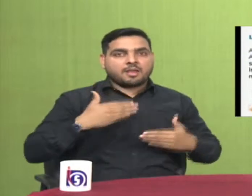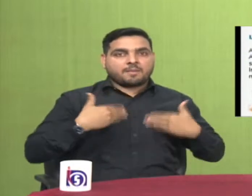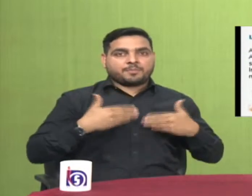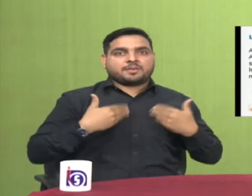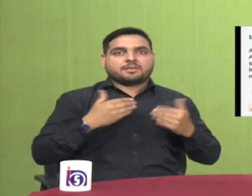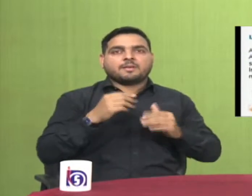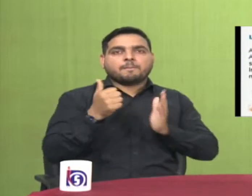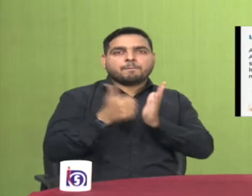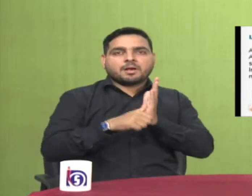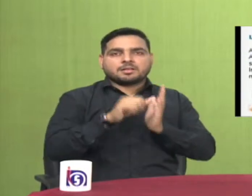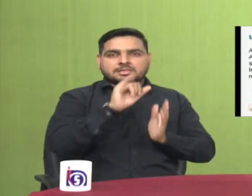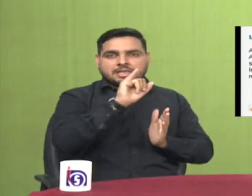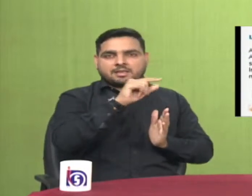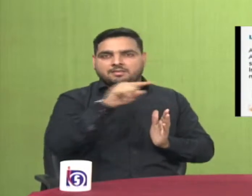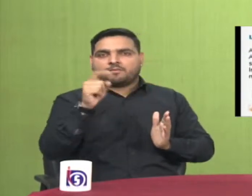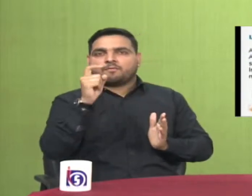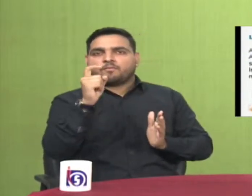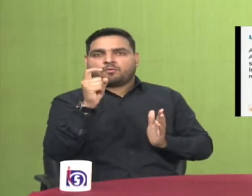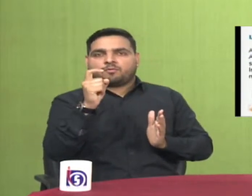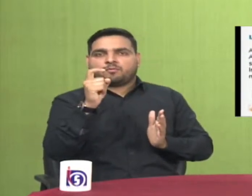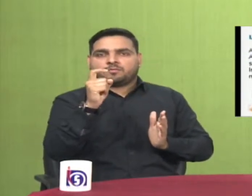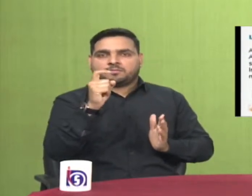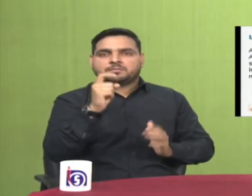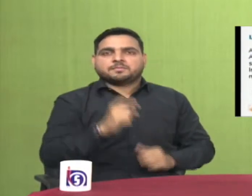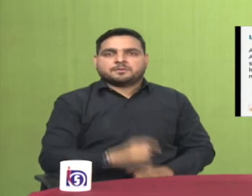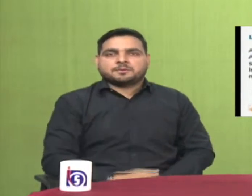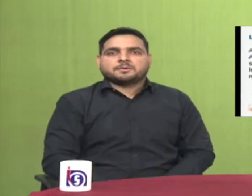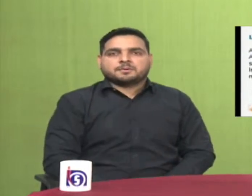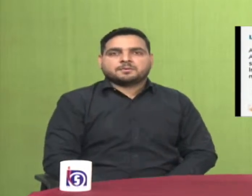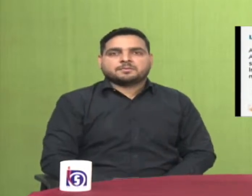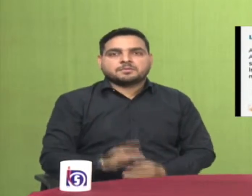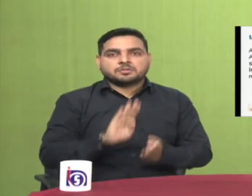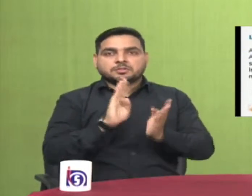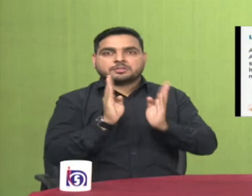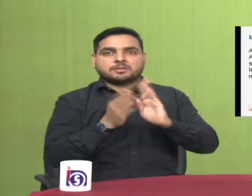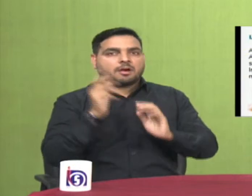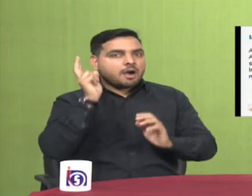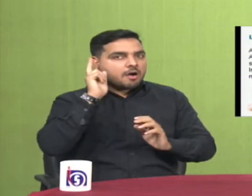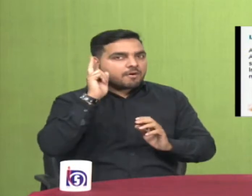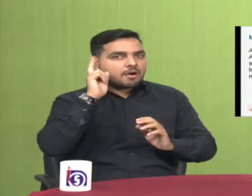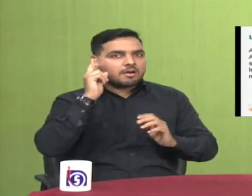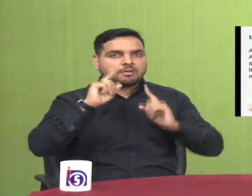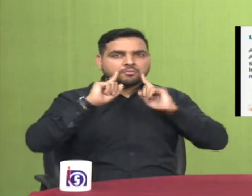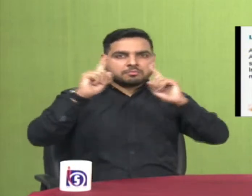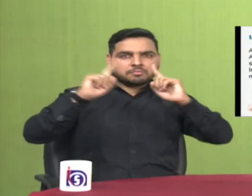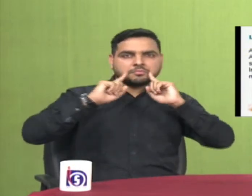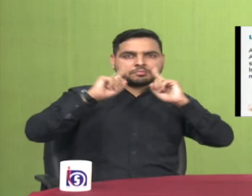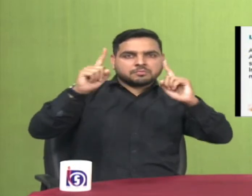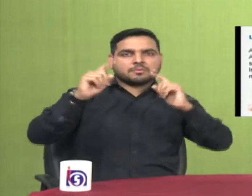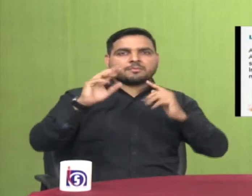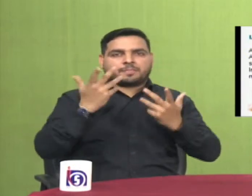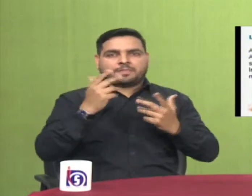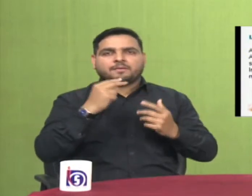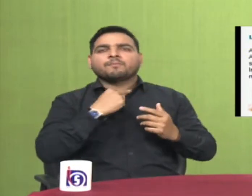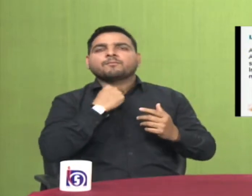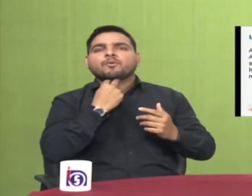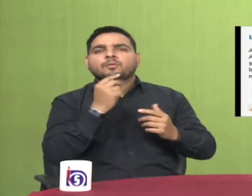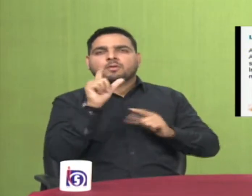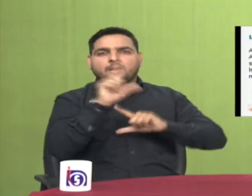There are a lot of happy expressions in the child. In 6 to 7 months, the cooing becomes sounds, for